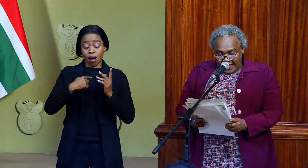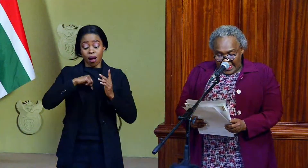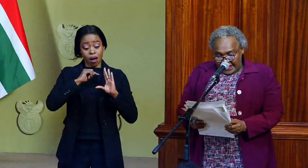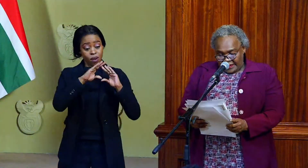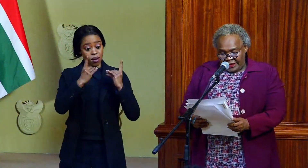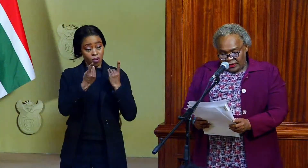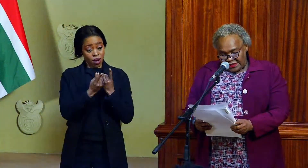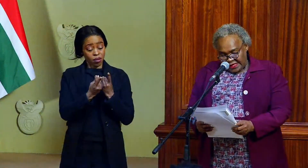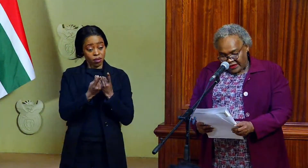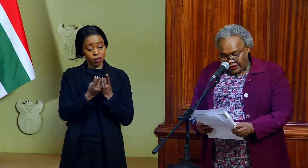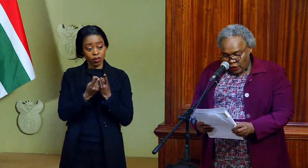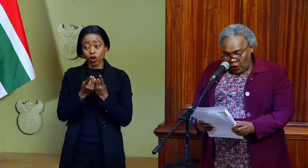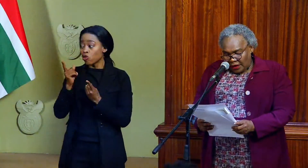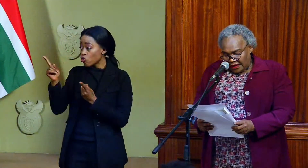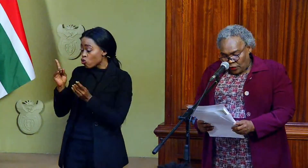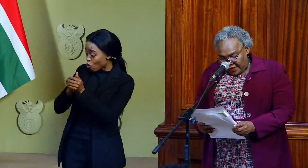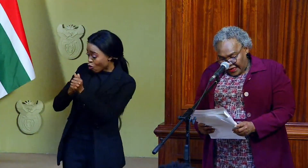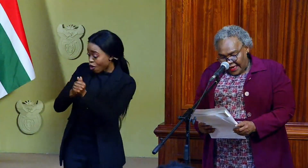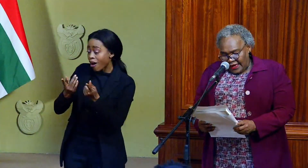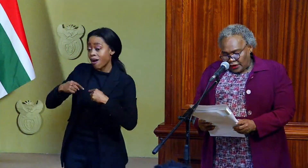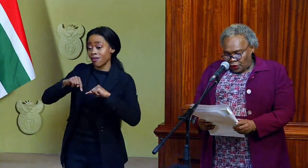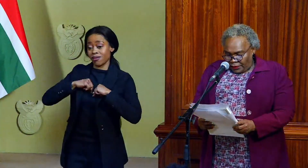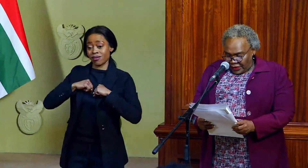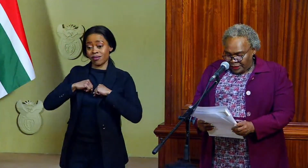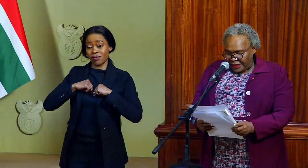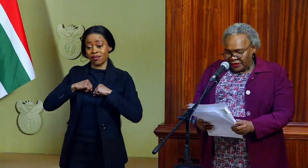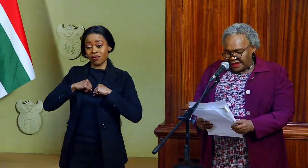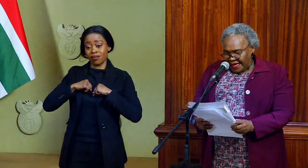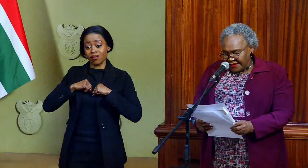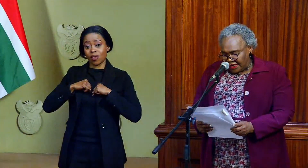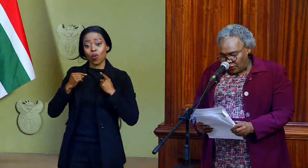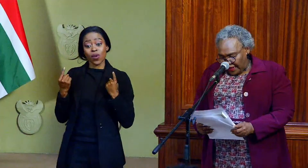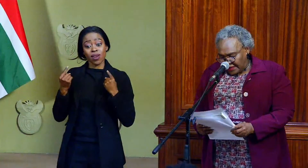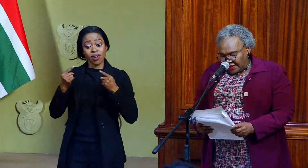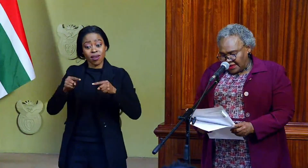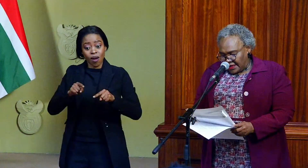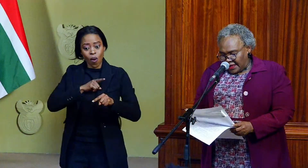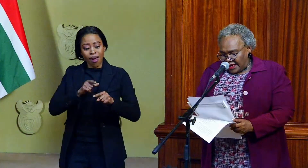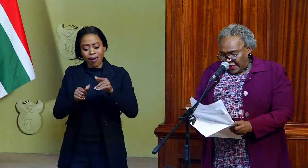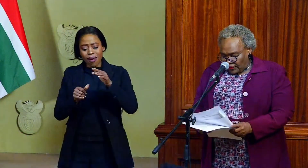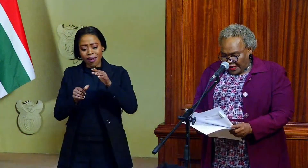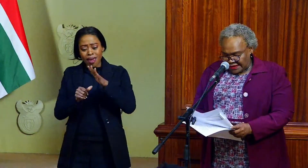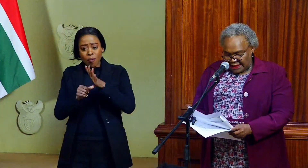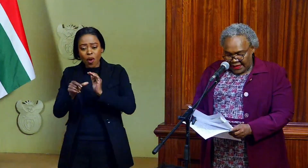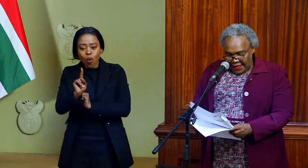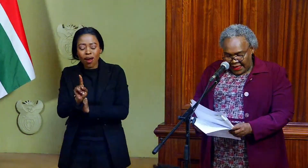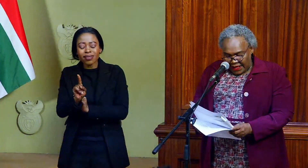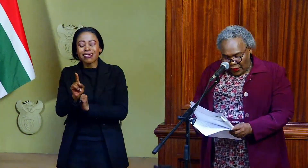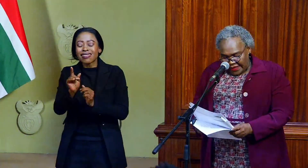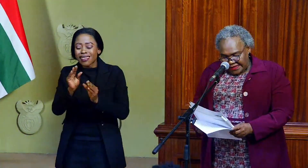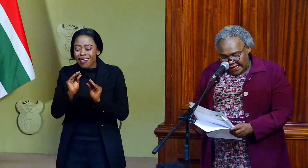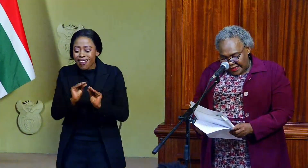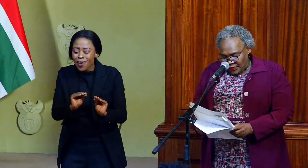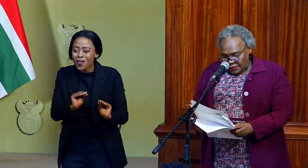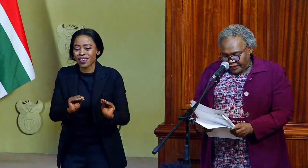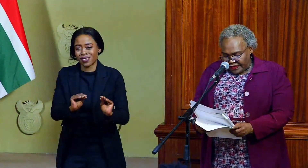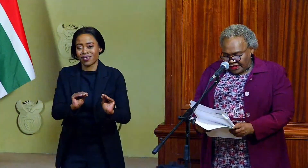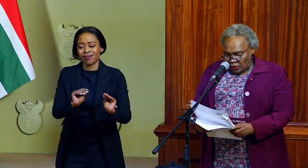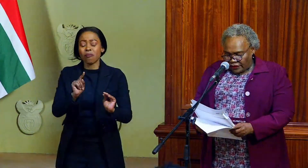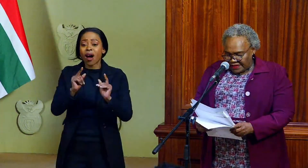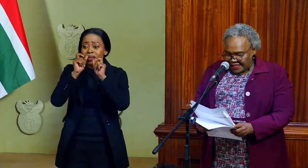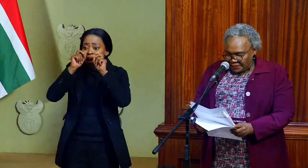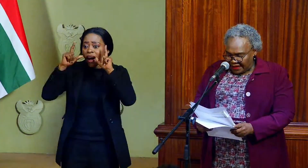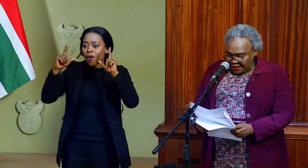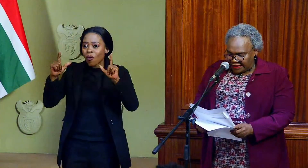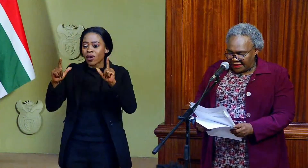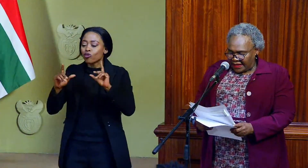department, guided by yourself, here to prioritize education, advocacy, and awareness around the